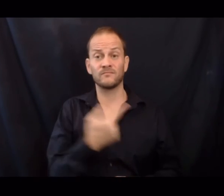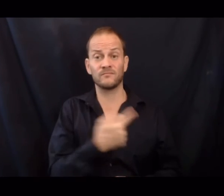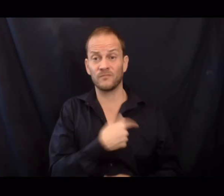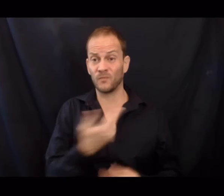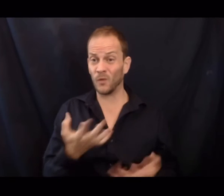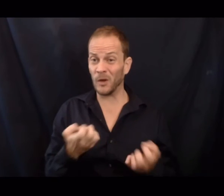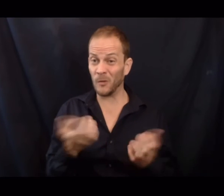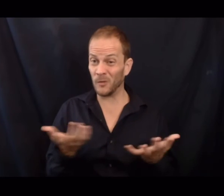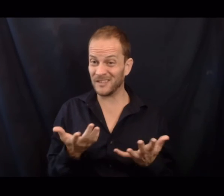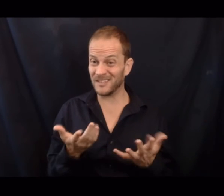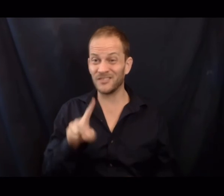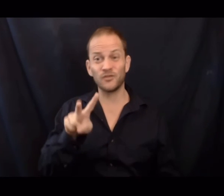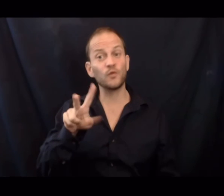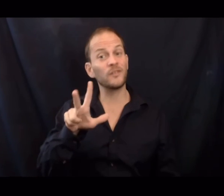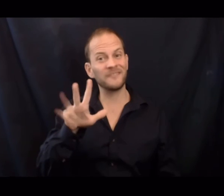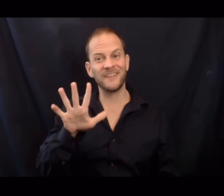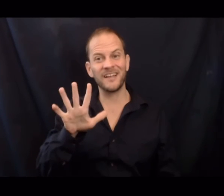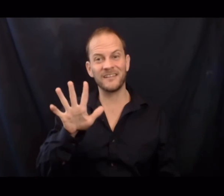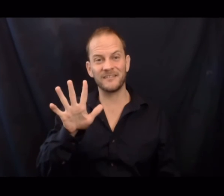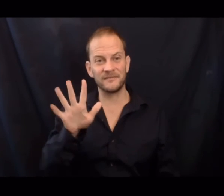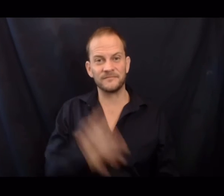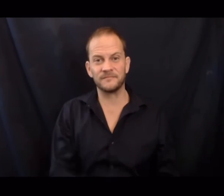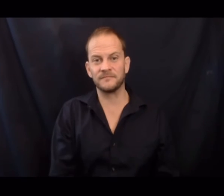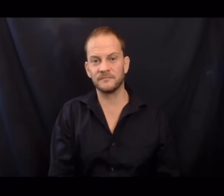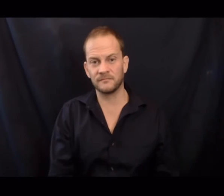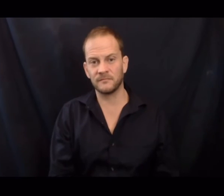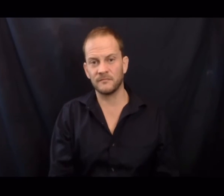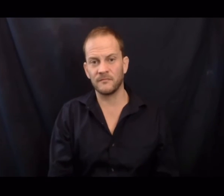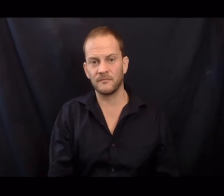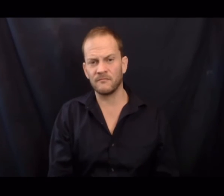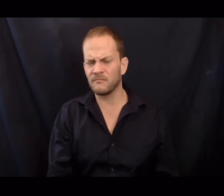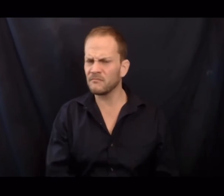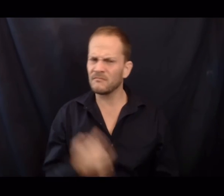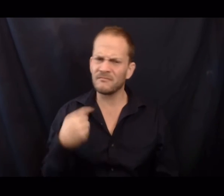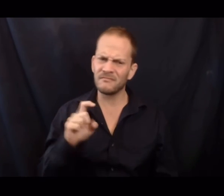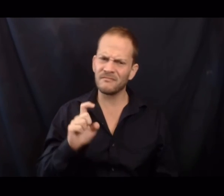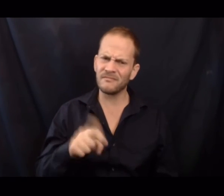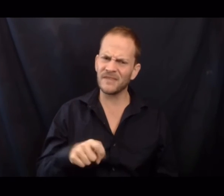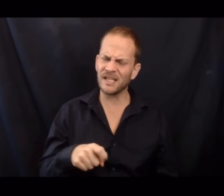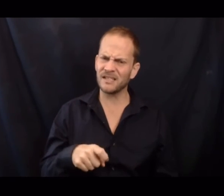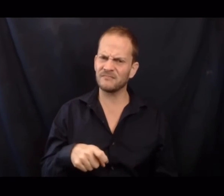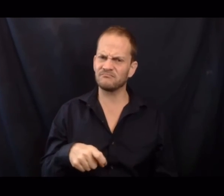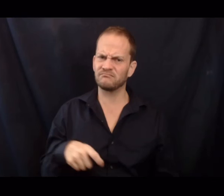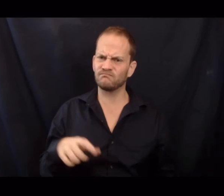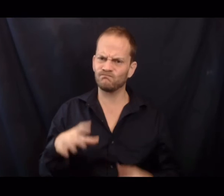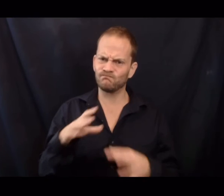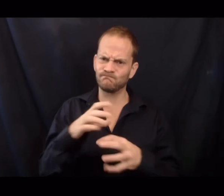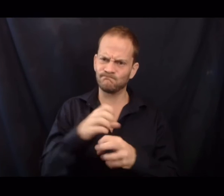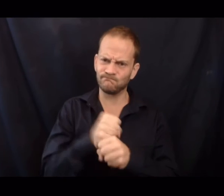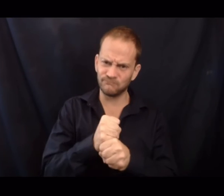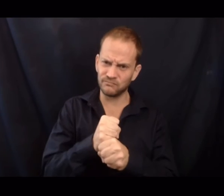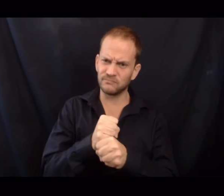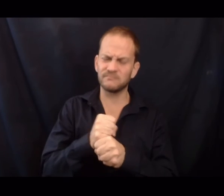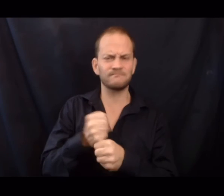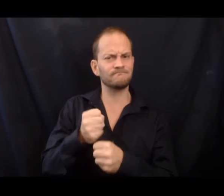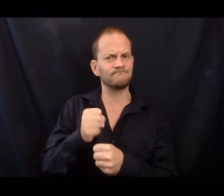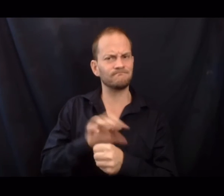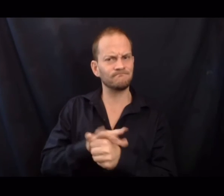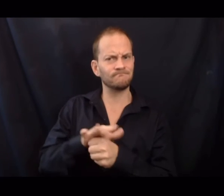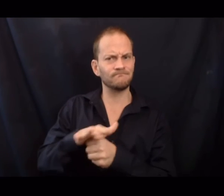is uranium-235. We need a concentration of uranium-235. We have to concentrate